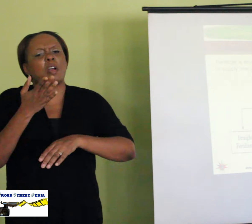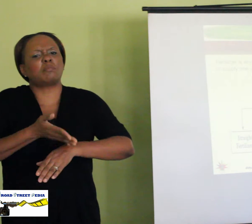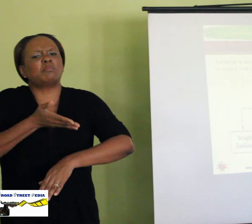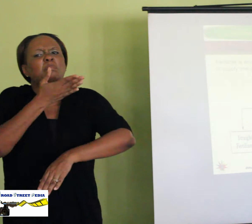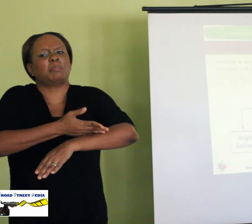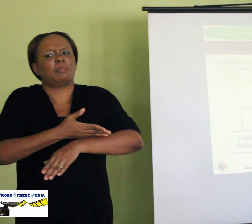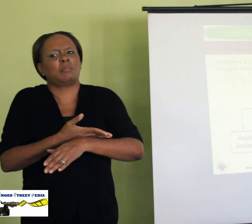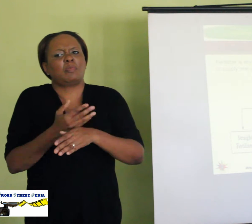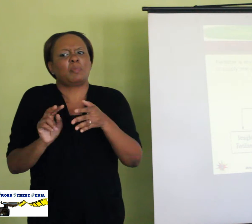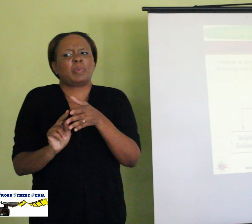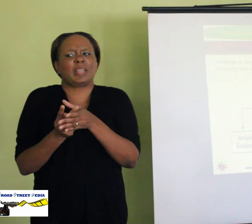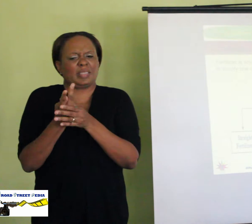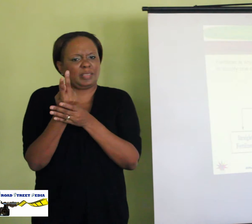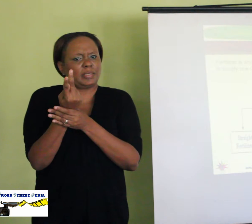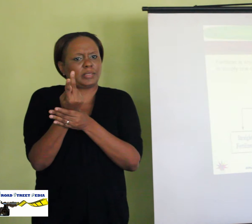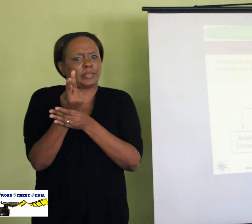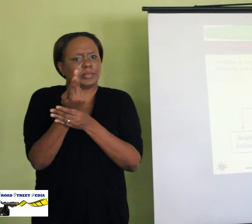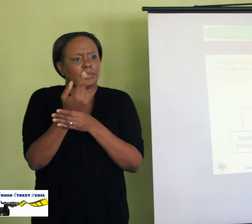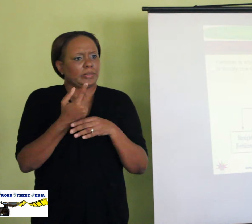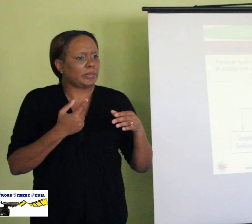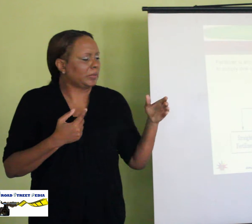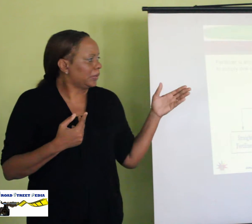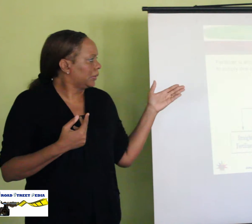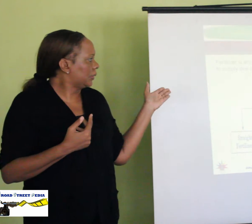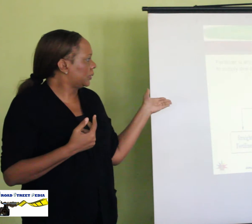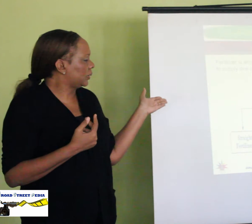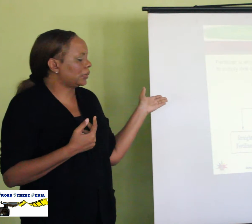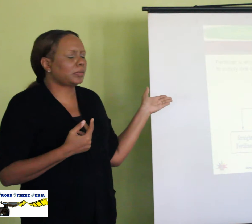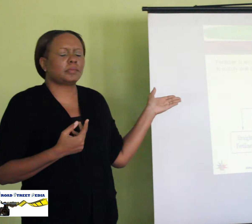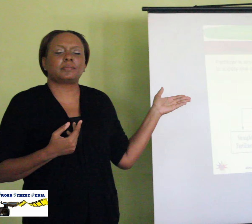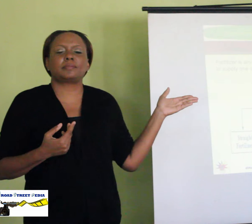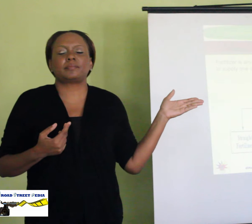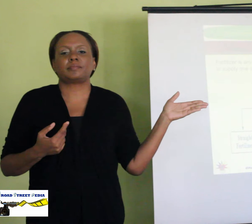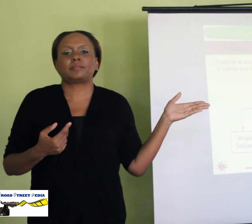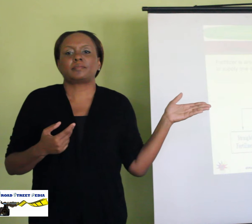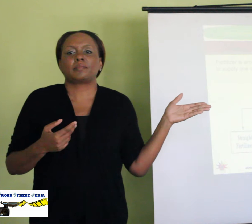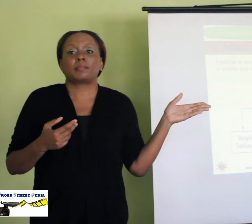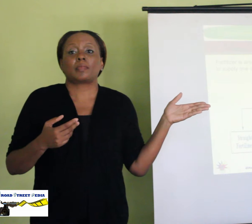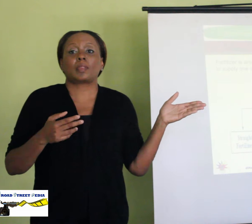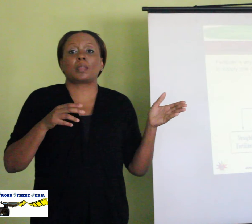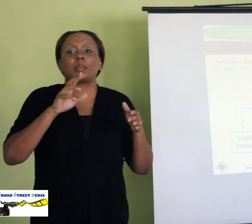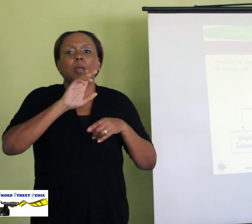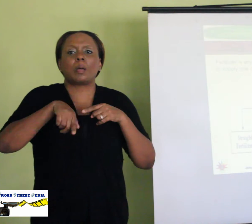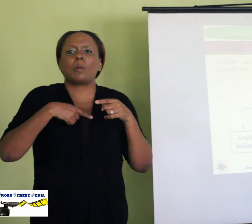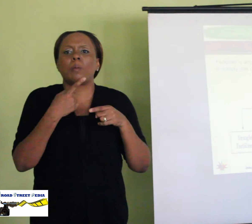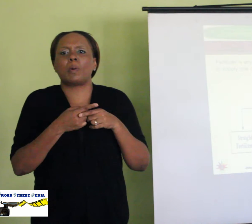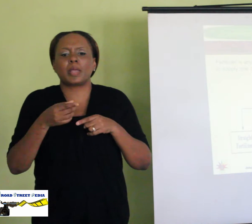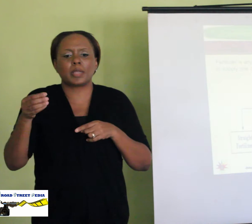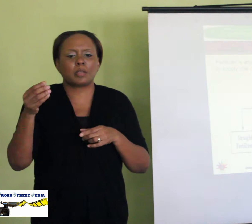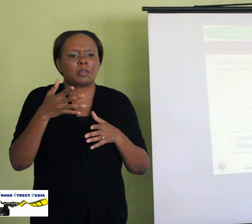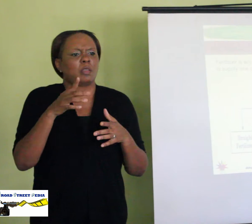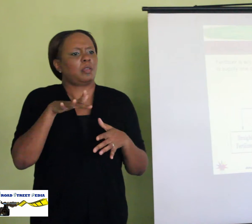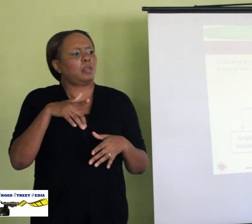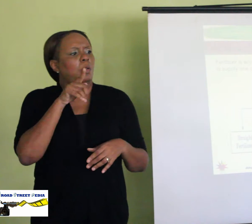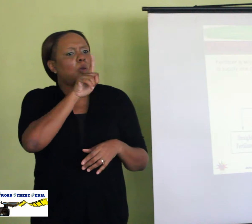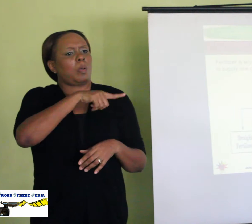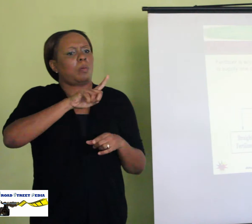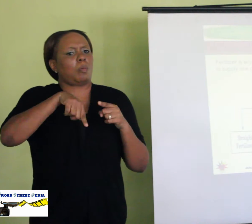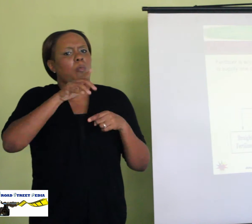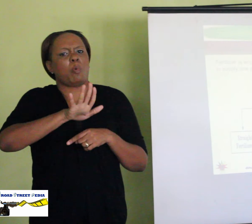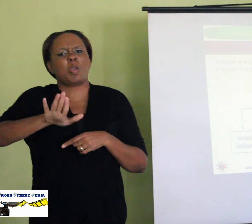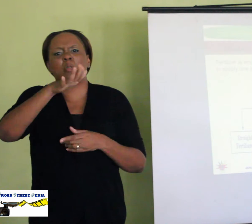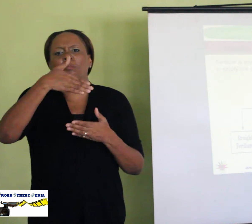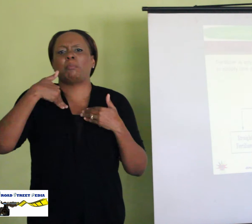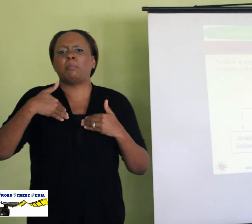the plants, as we are told, tell you when they need the fertilizer. When you are feeling weak in your body, you know that you need